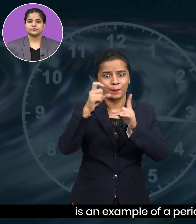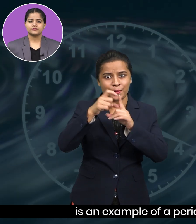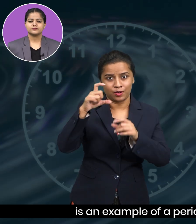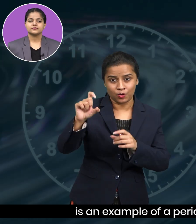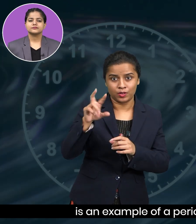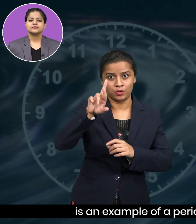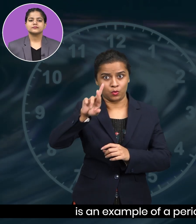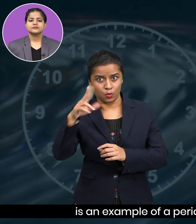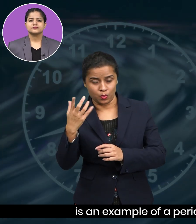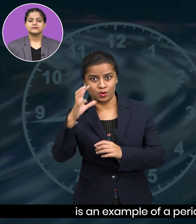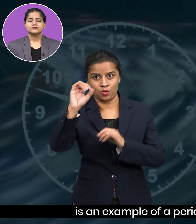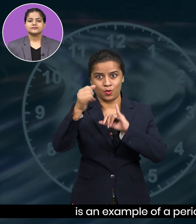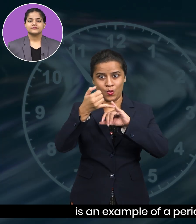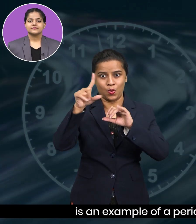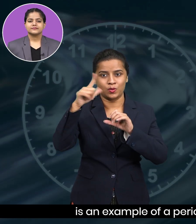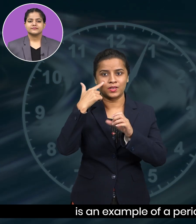motion.